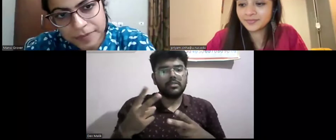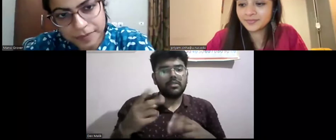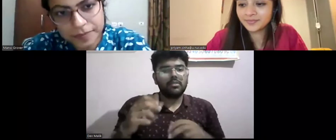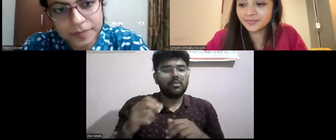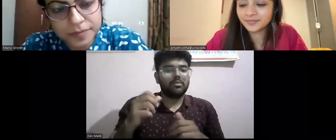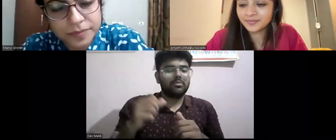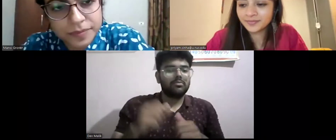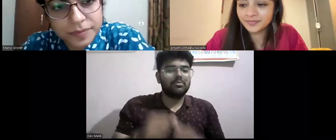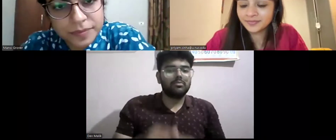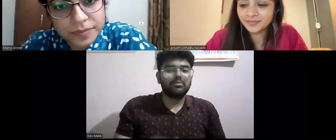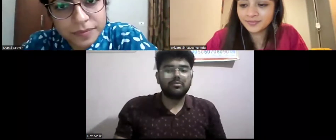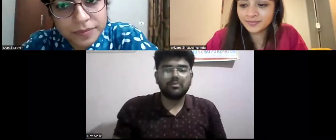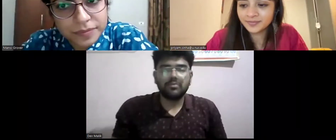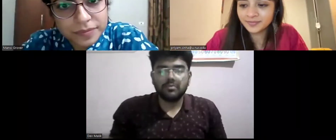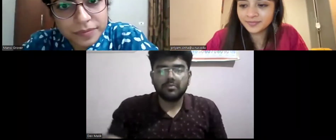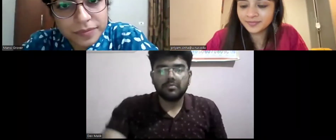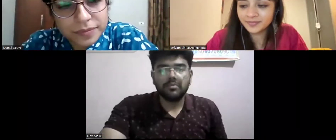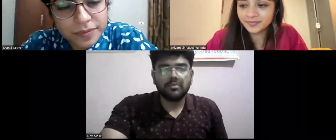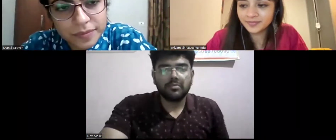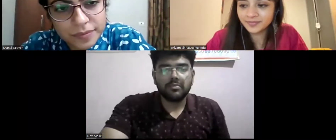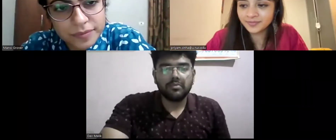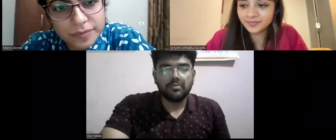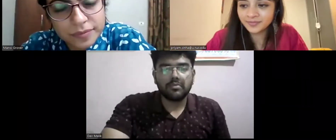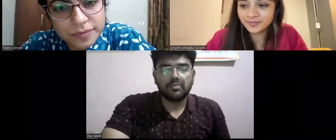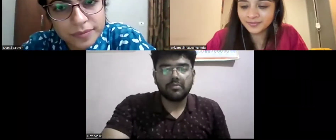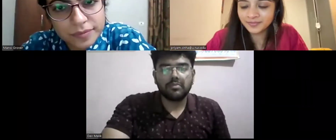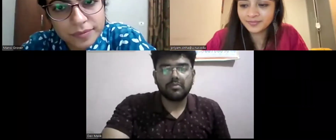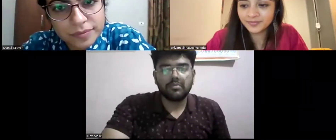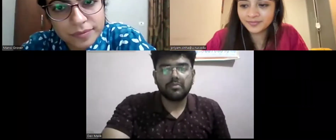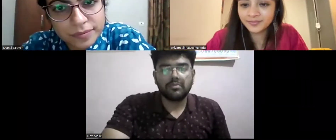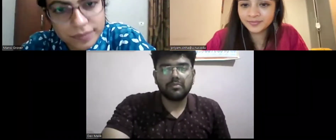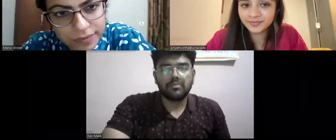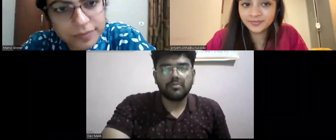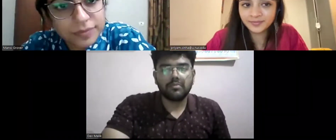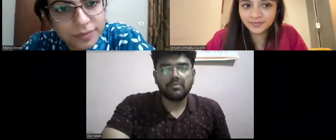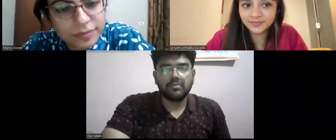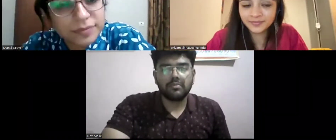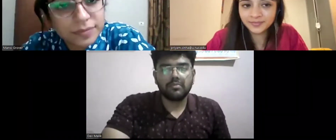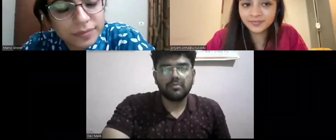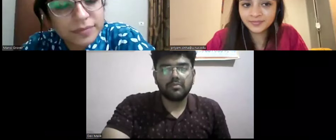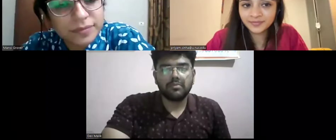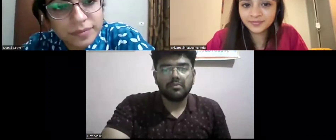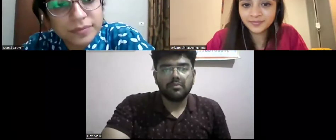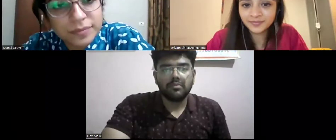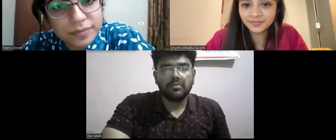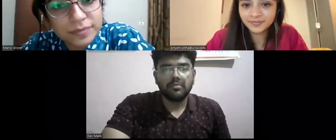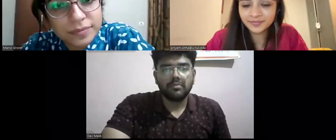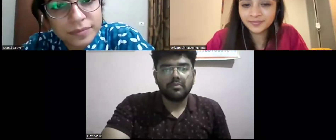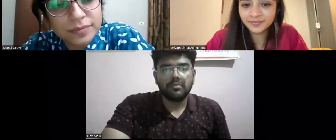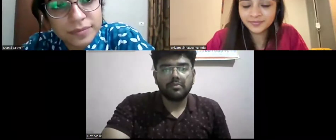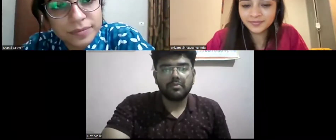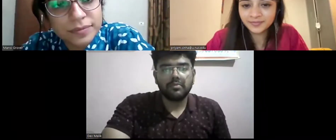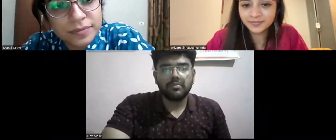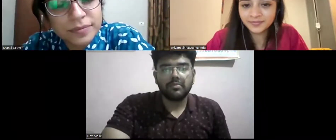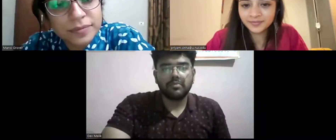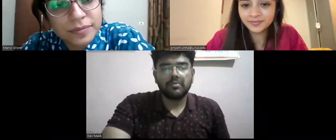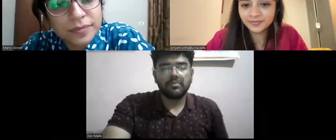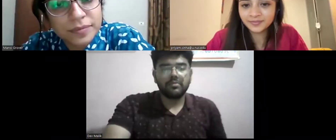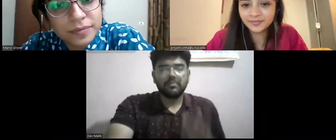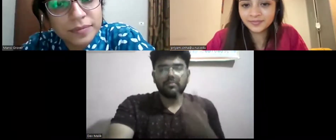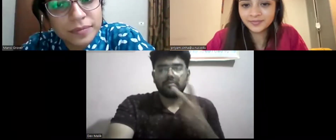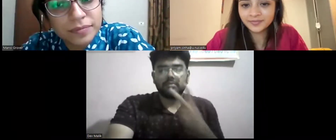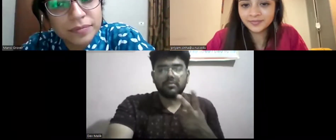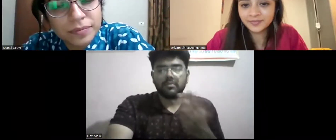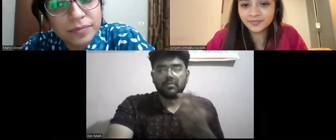individual. So this is how I interpreted the meaning of meta-narrative as the explanation of yours.